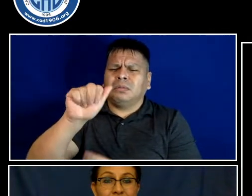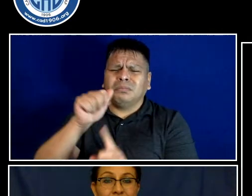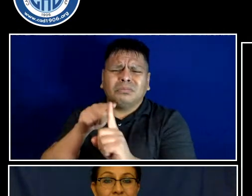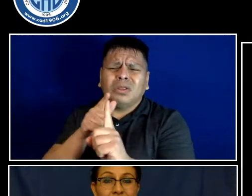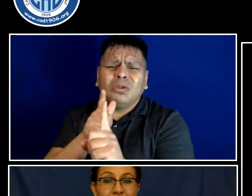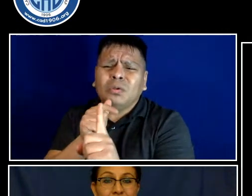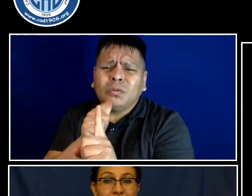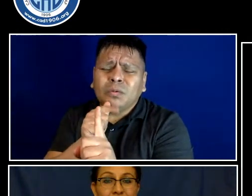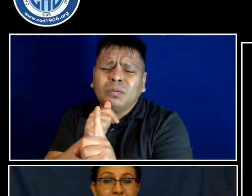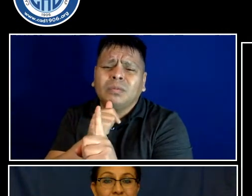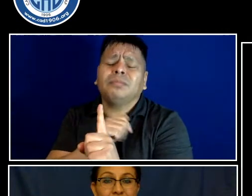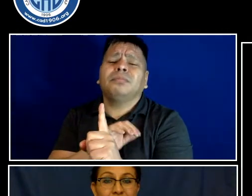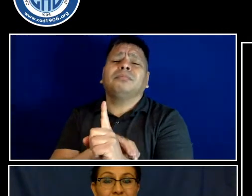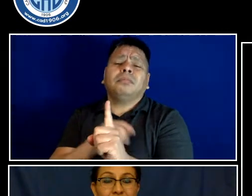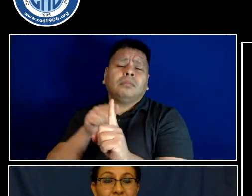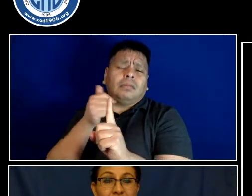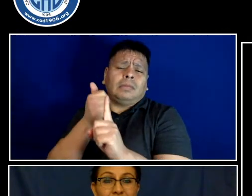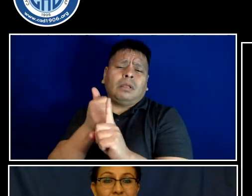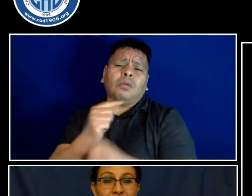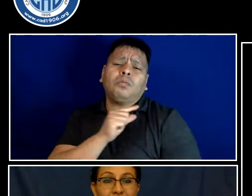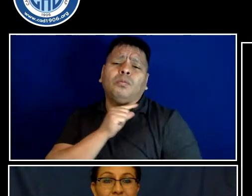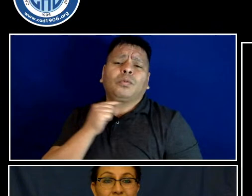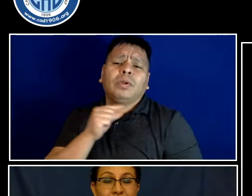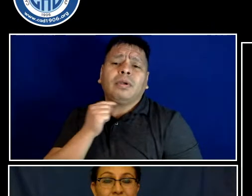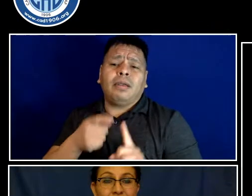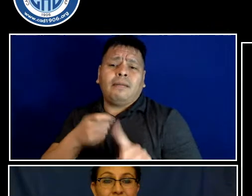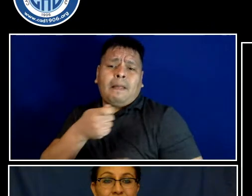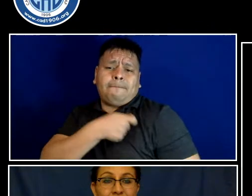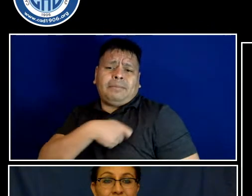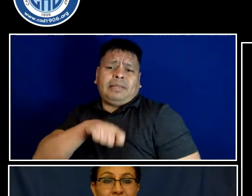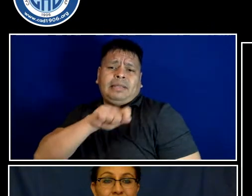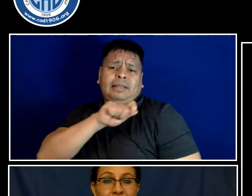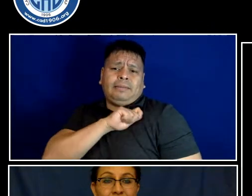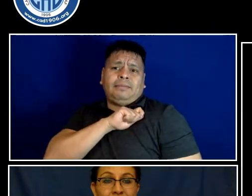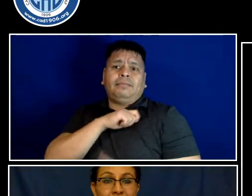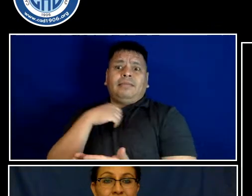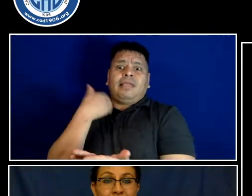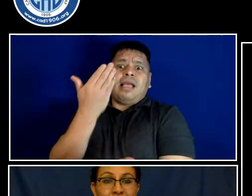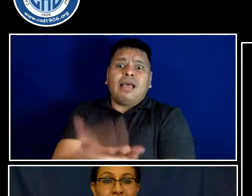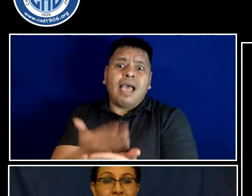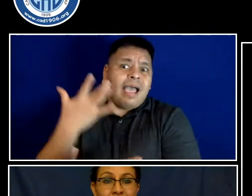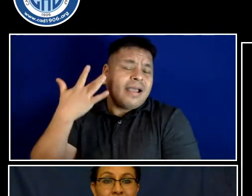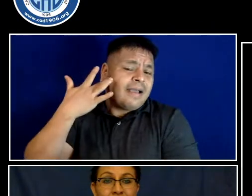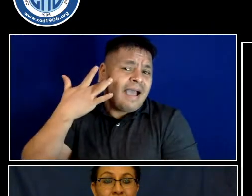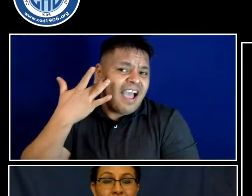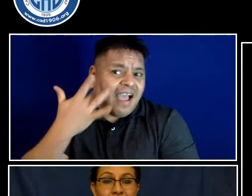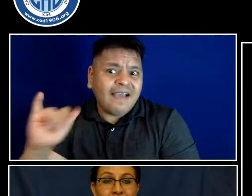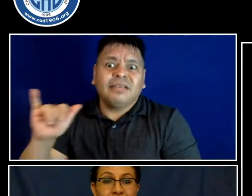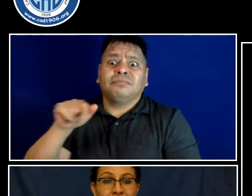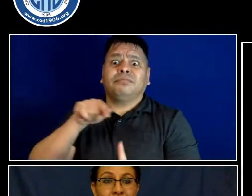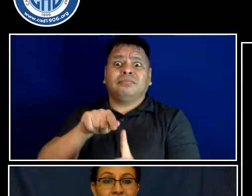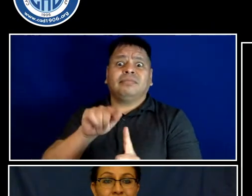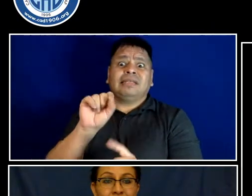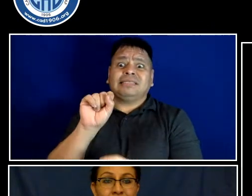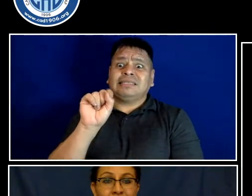images here, and one is of Junipero Serra. Now Junipero Serra